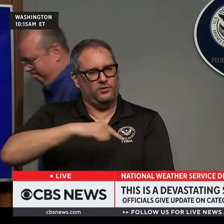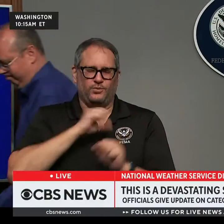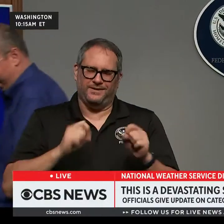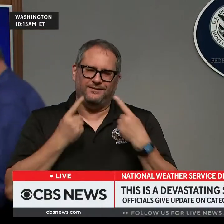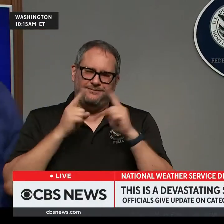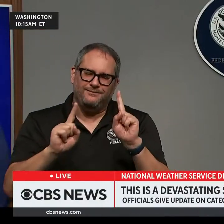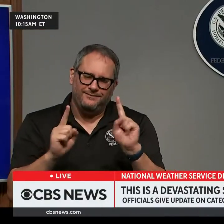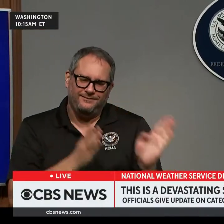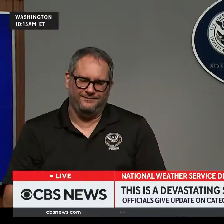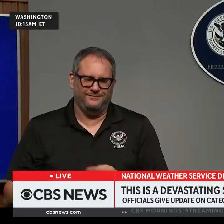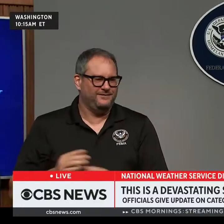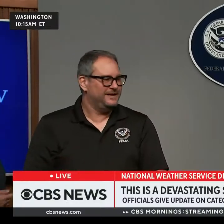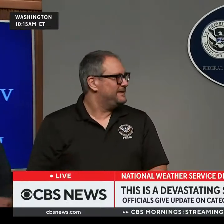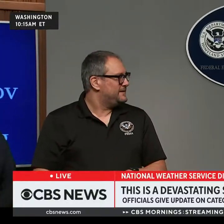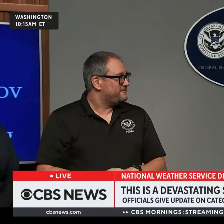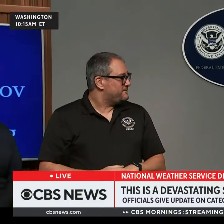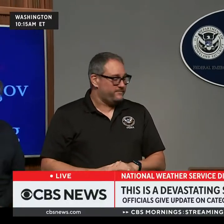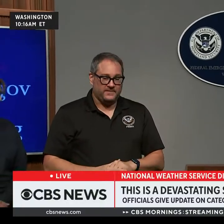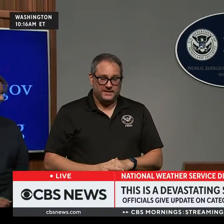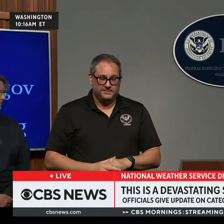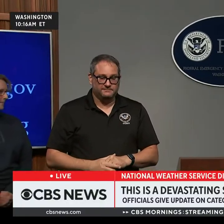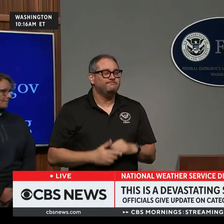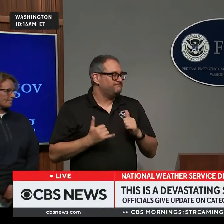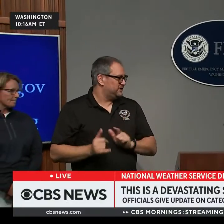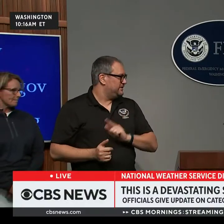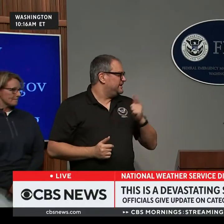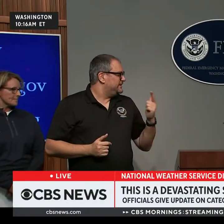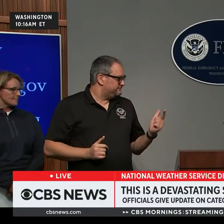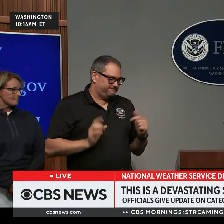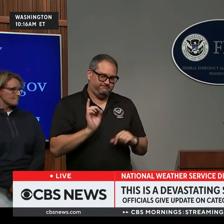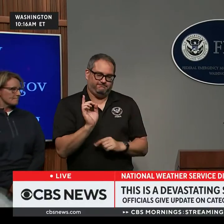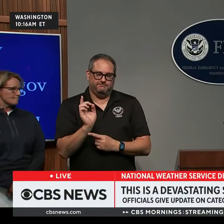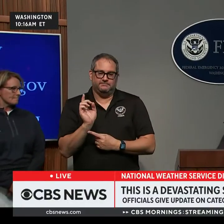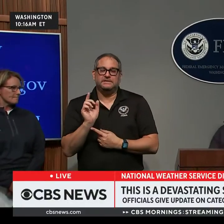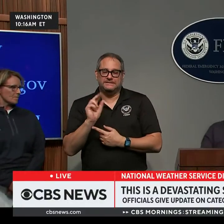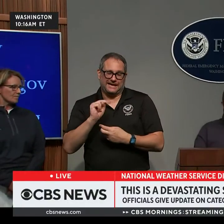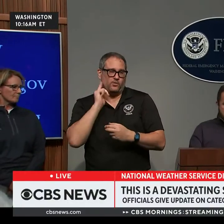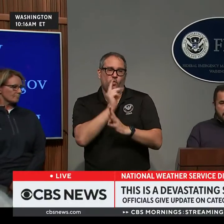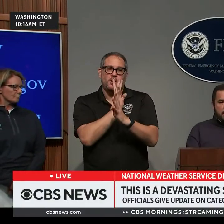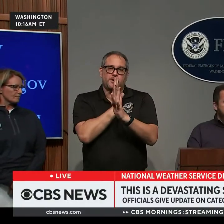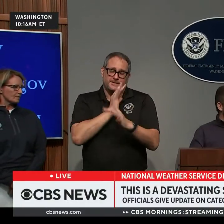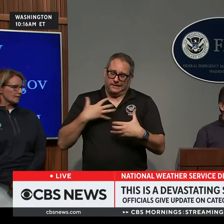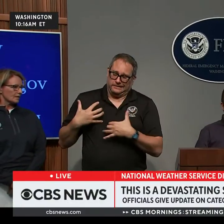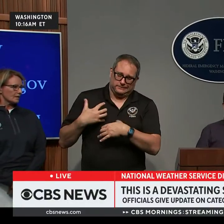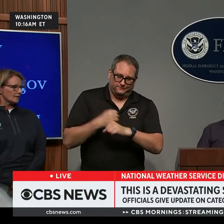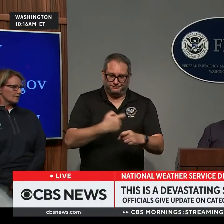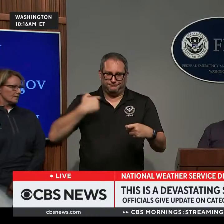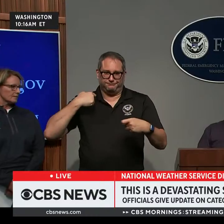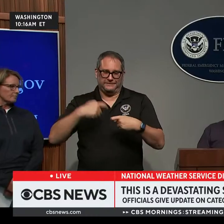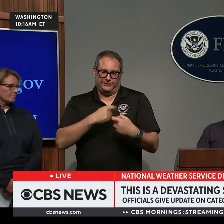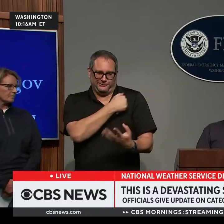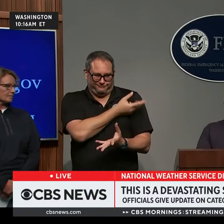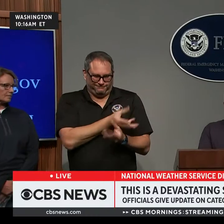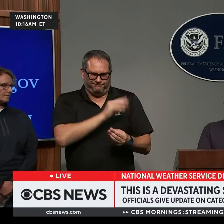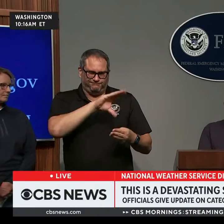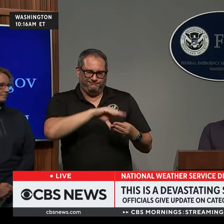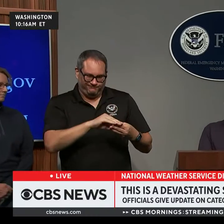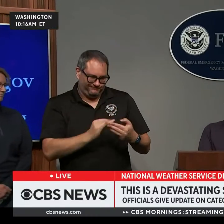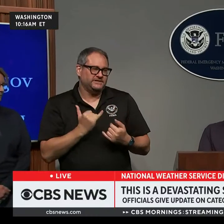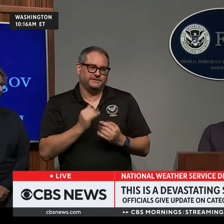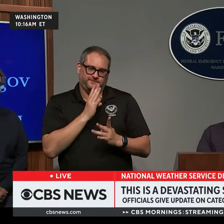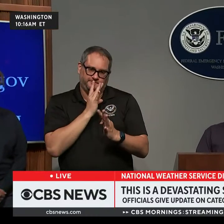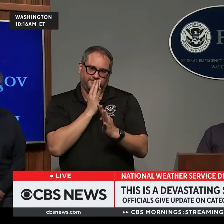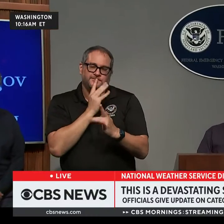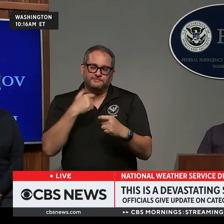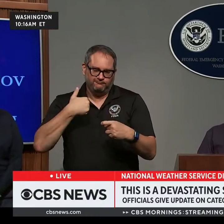Thank you, Mr. Graham. All right, so we've just been listening to FEMA update everyone on the current situation